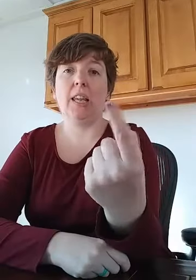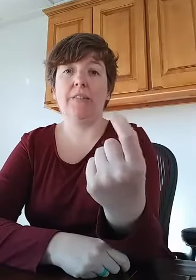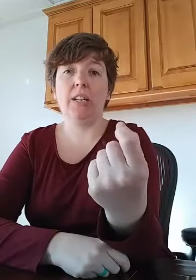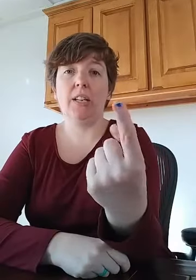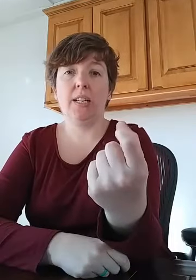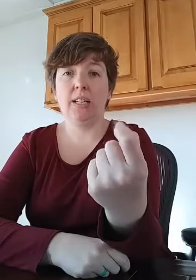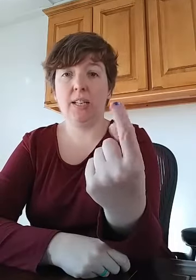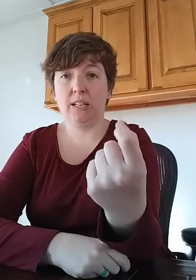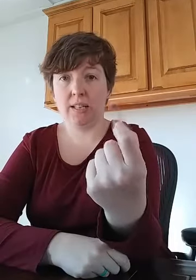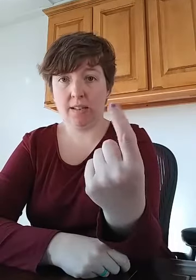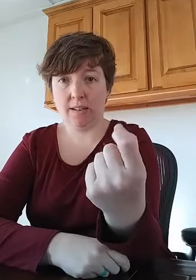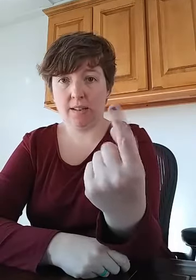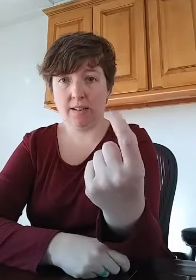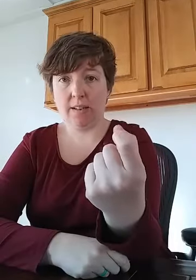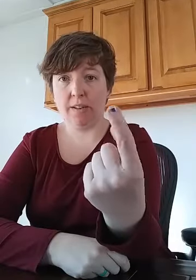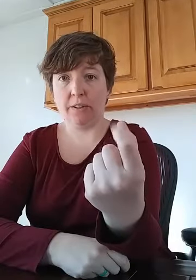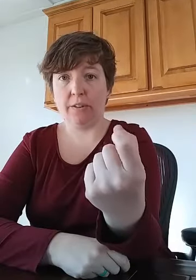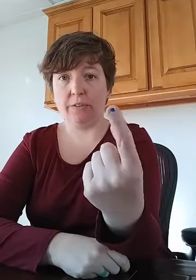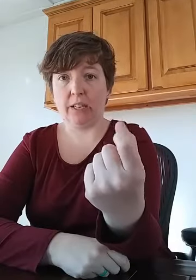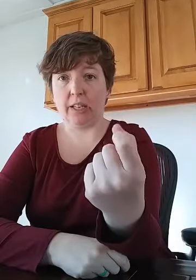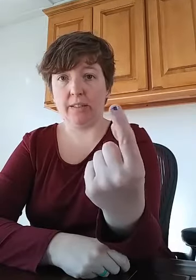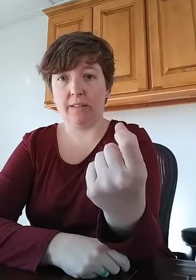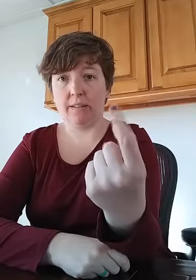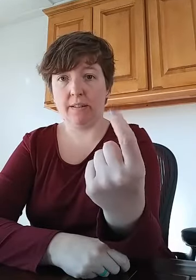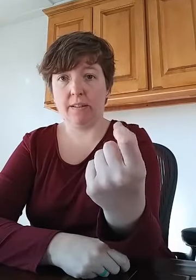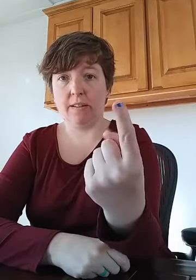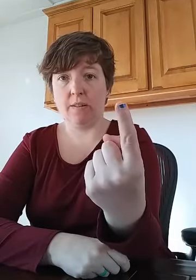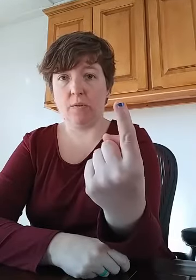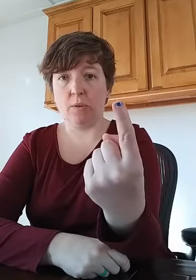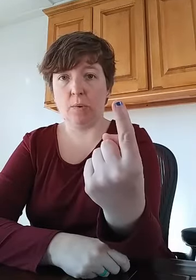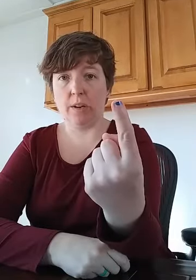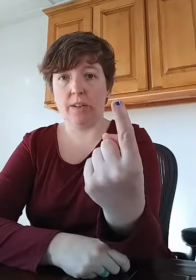11, you're flicking the 1.